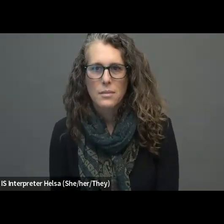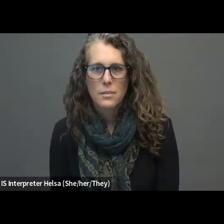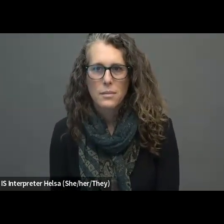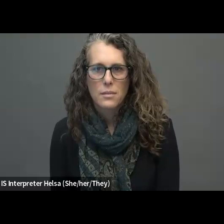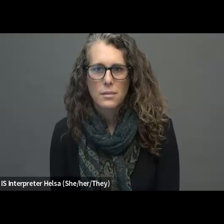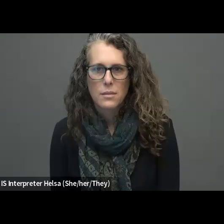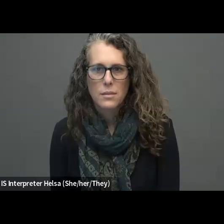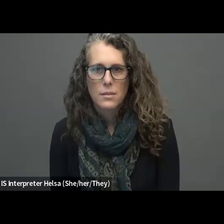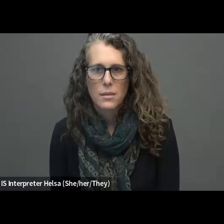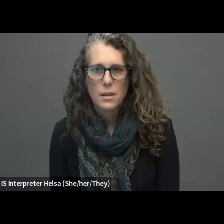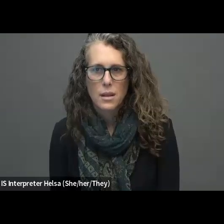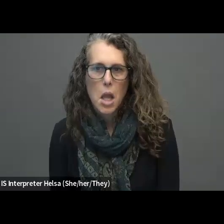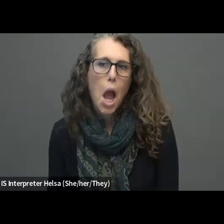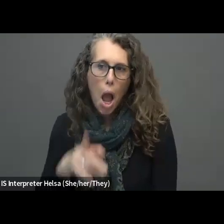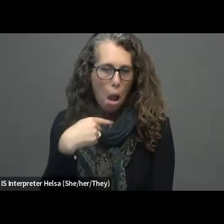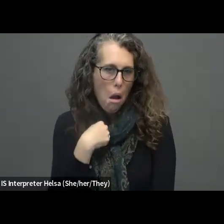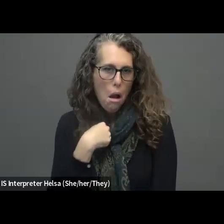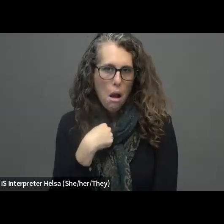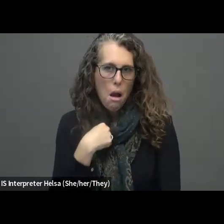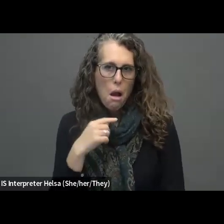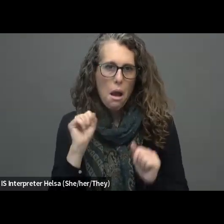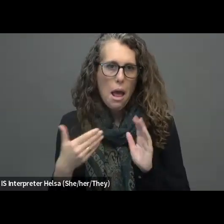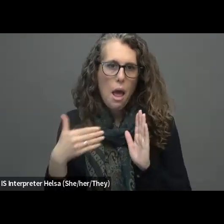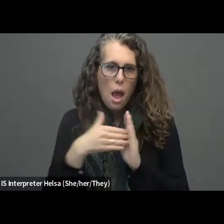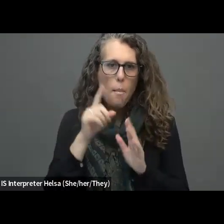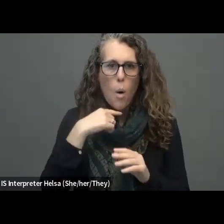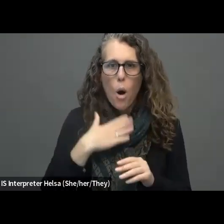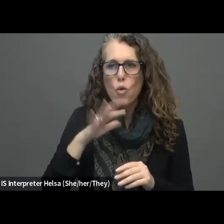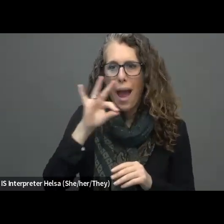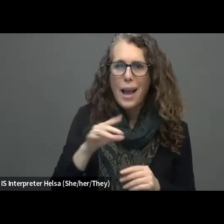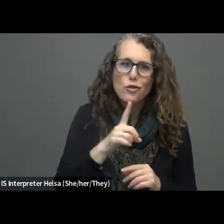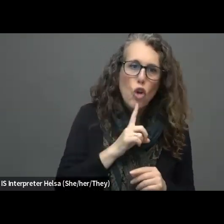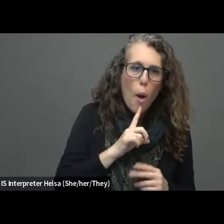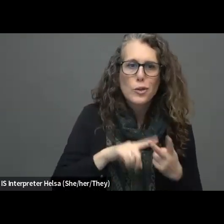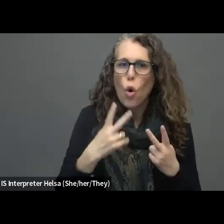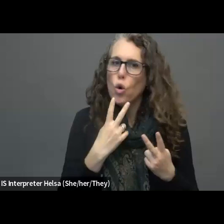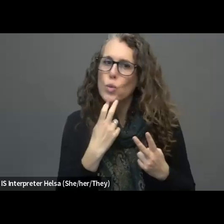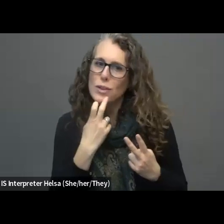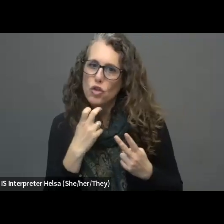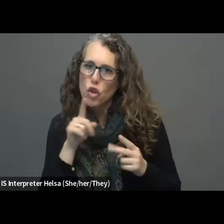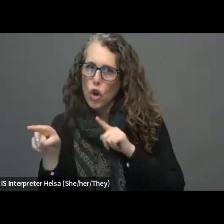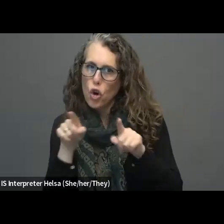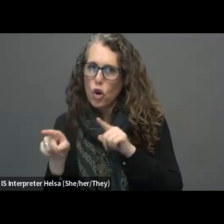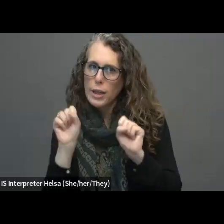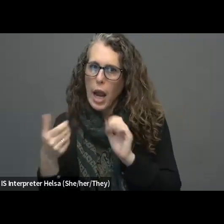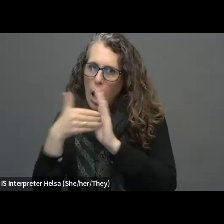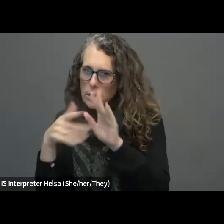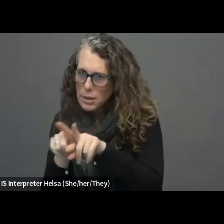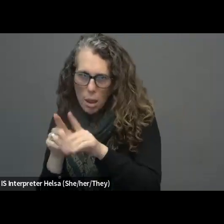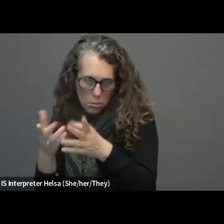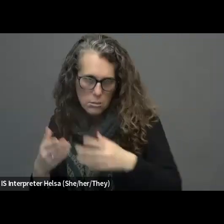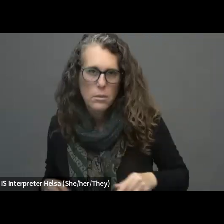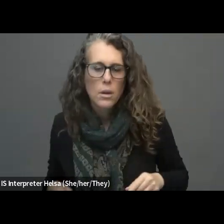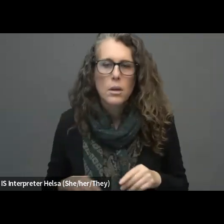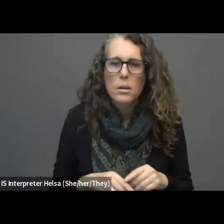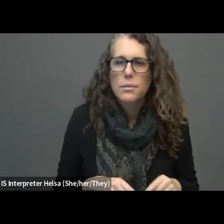I could add something, maybe also ask my deaf colleagues like Thomas or Krista to respond to it. So meaning,